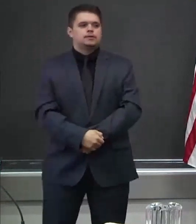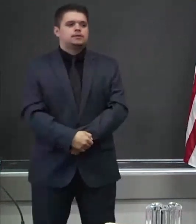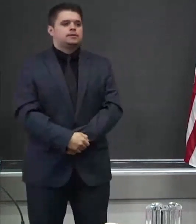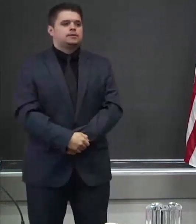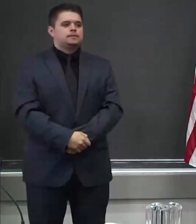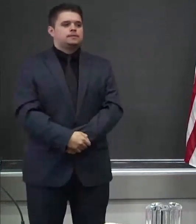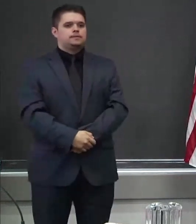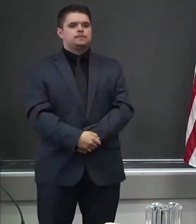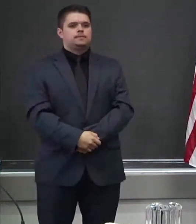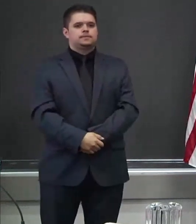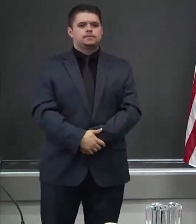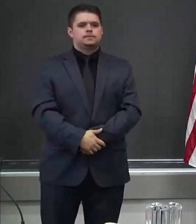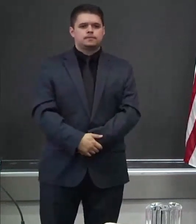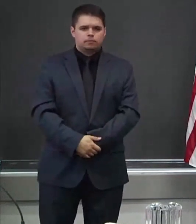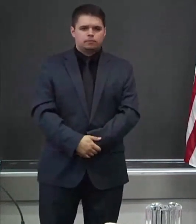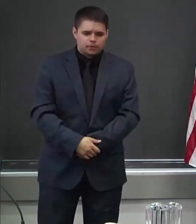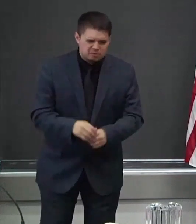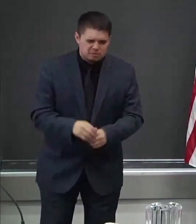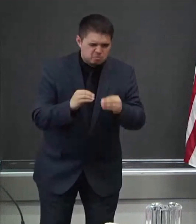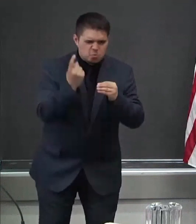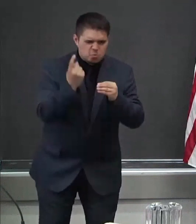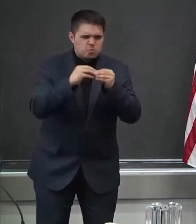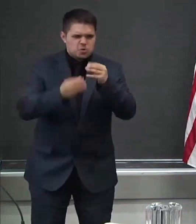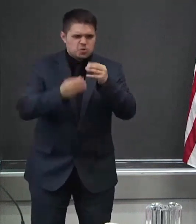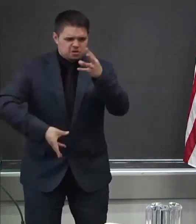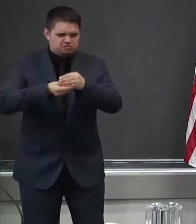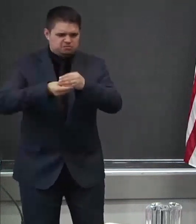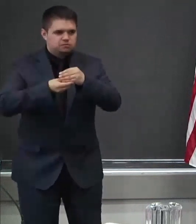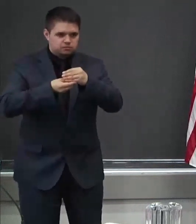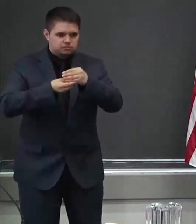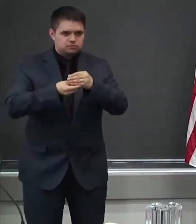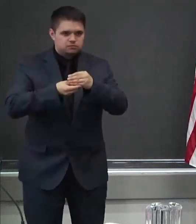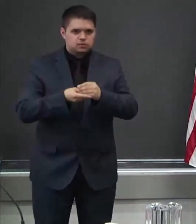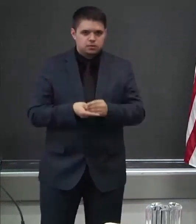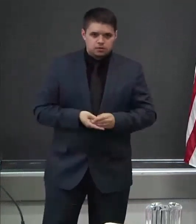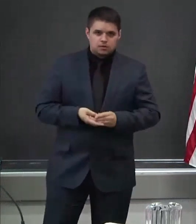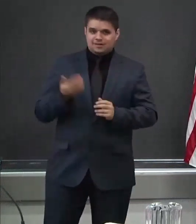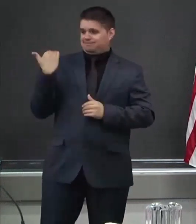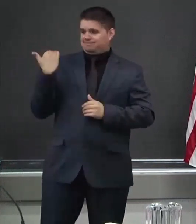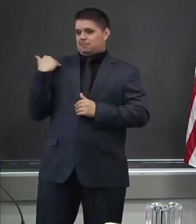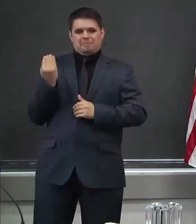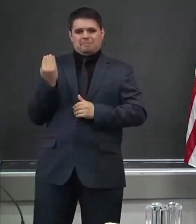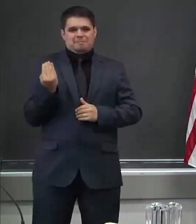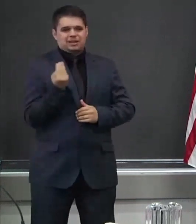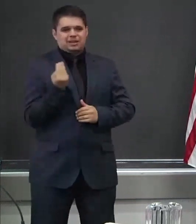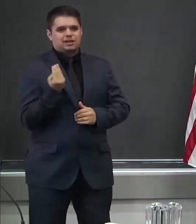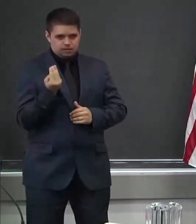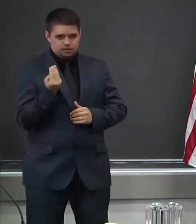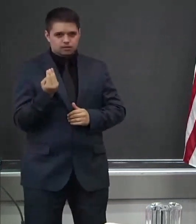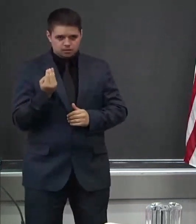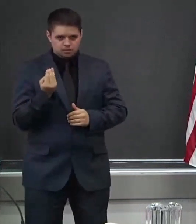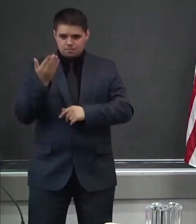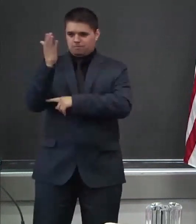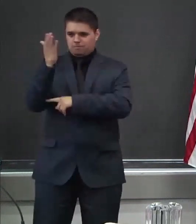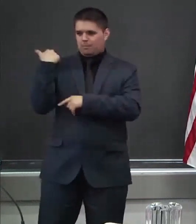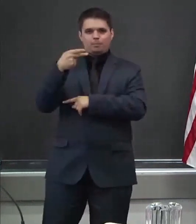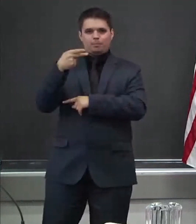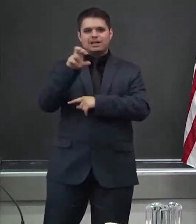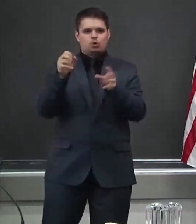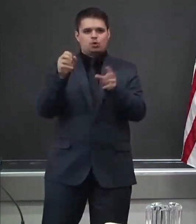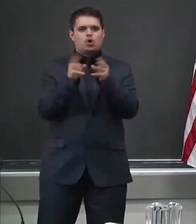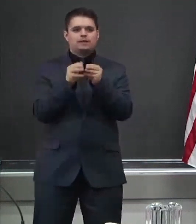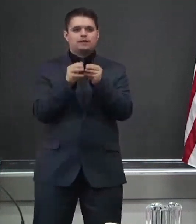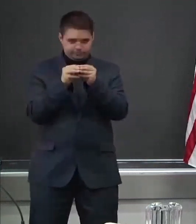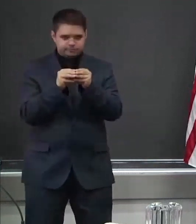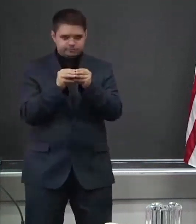Let me say one more thing. I held a press conference on Monday to add my voice to the clarion call we are hearing